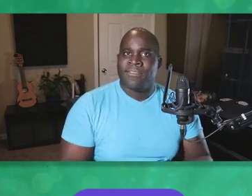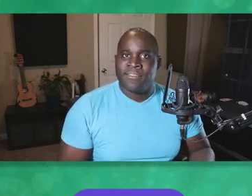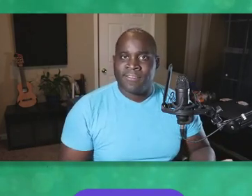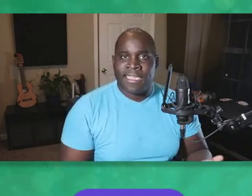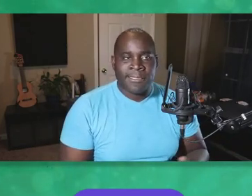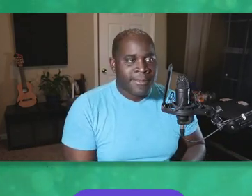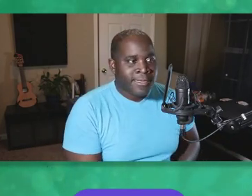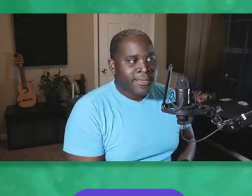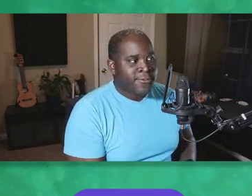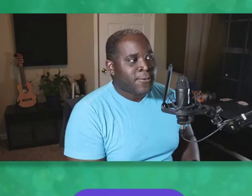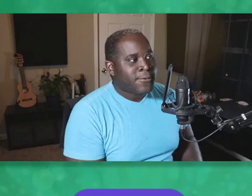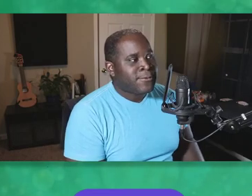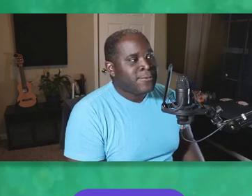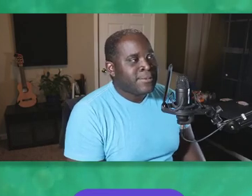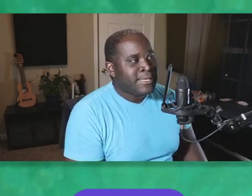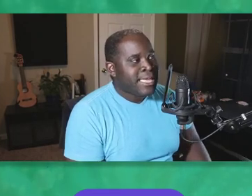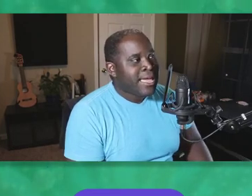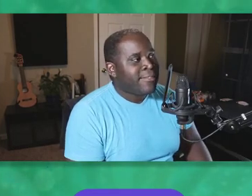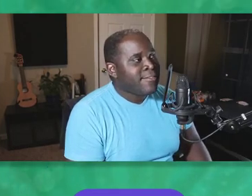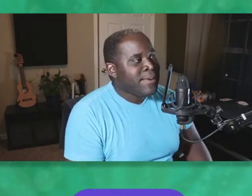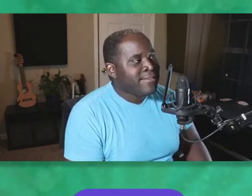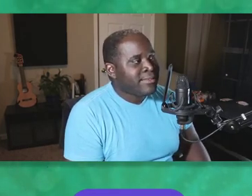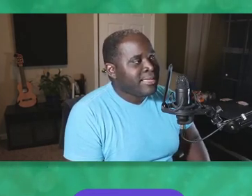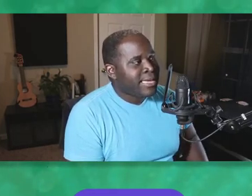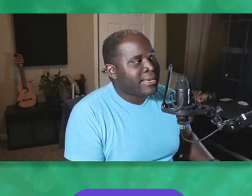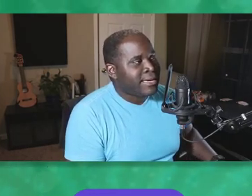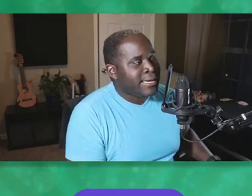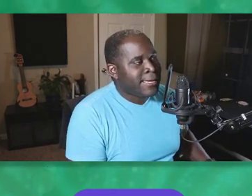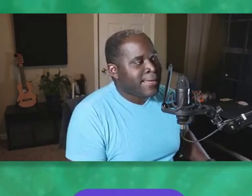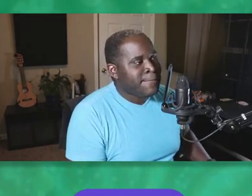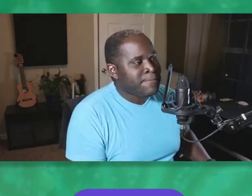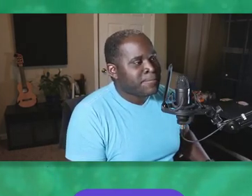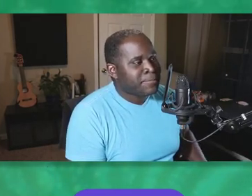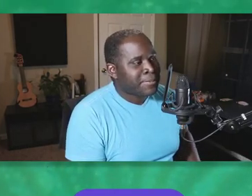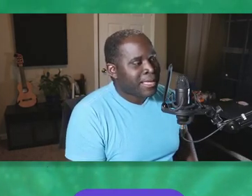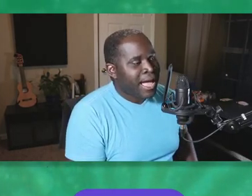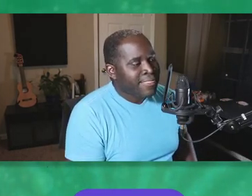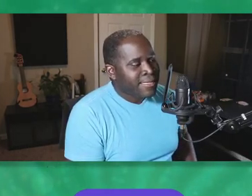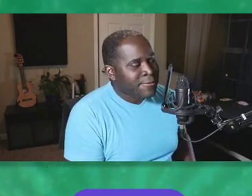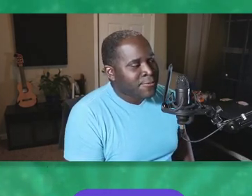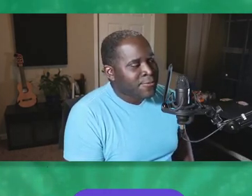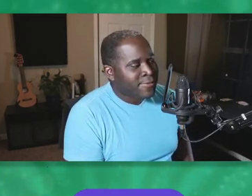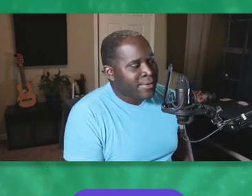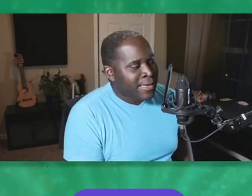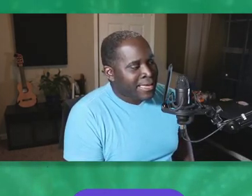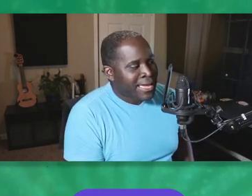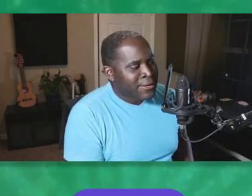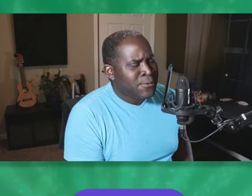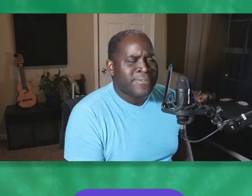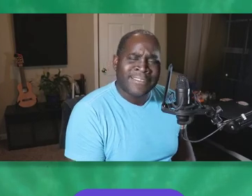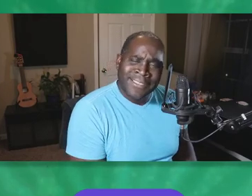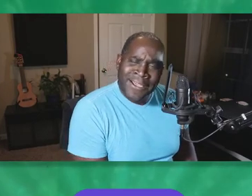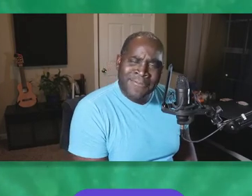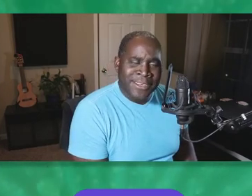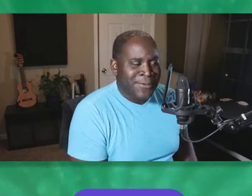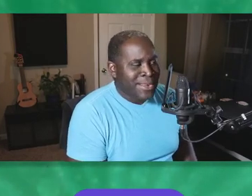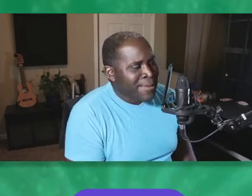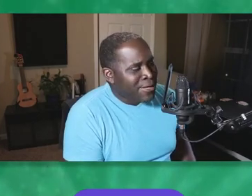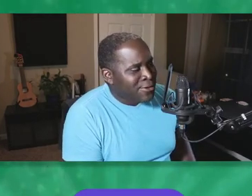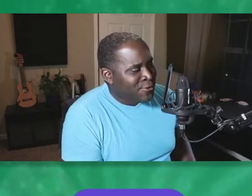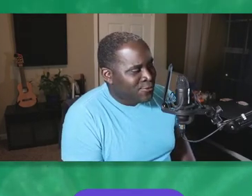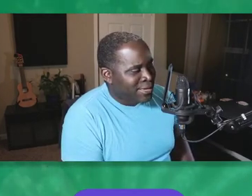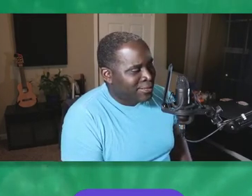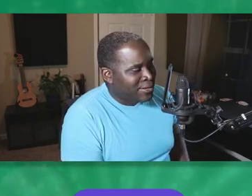you mean to say. So, yeah, that's basically it. I think this is kind of cool. It's a long video,